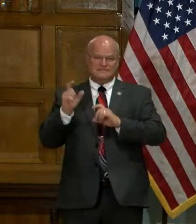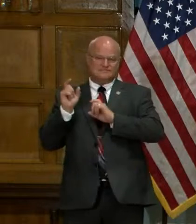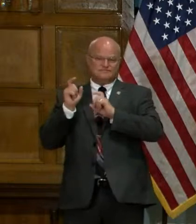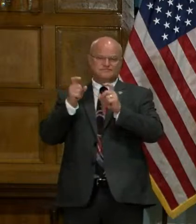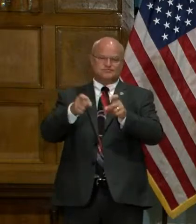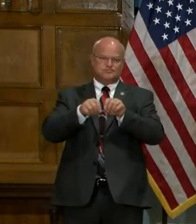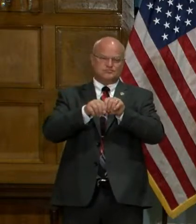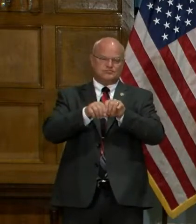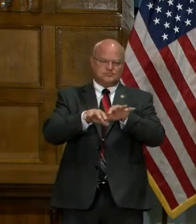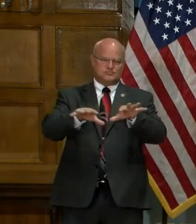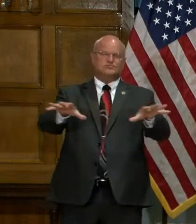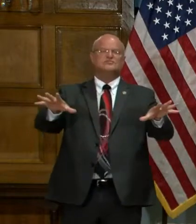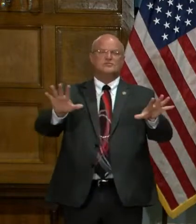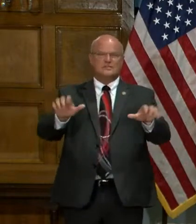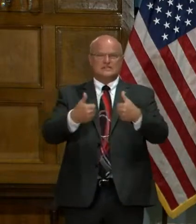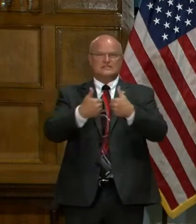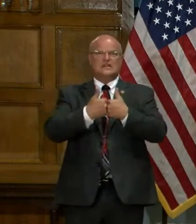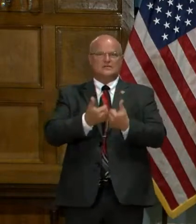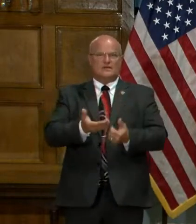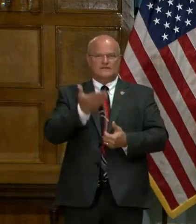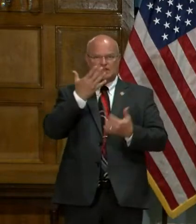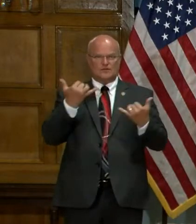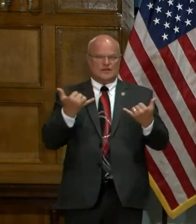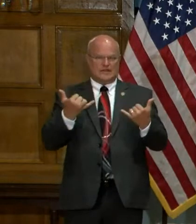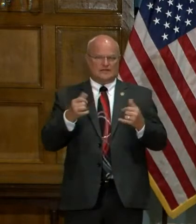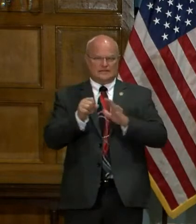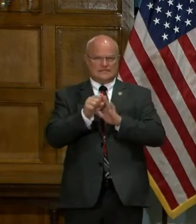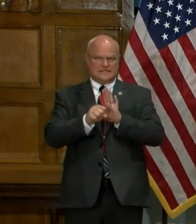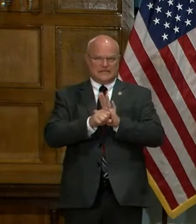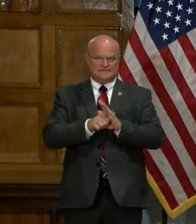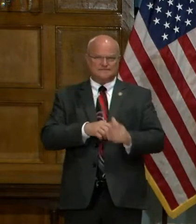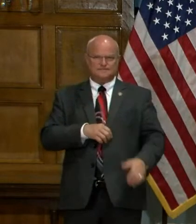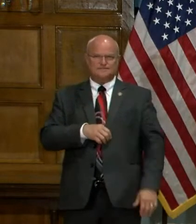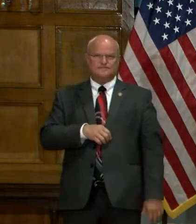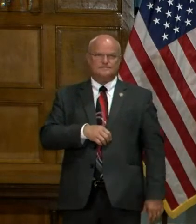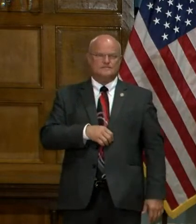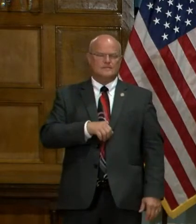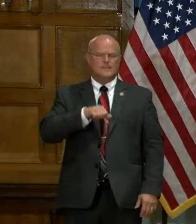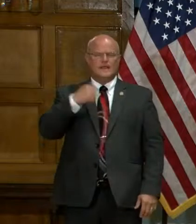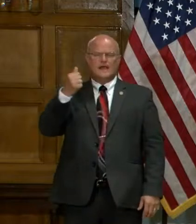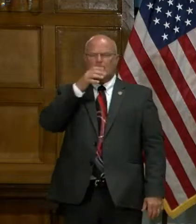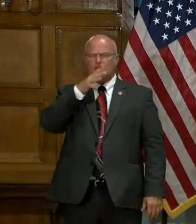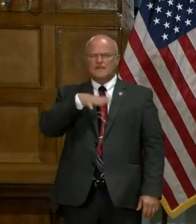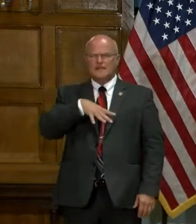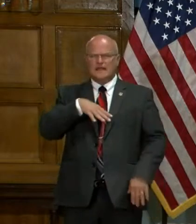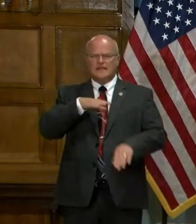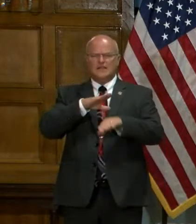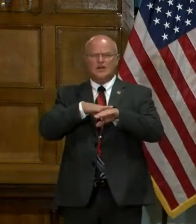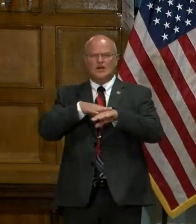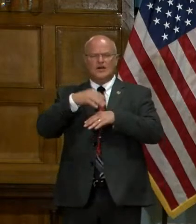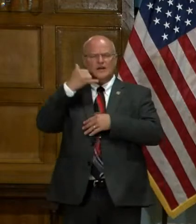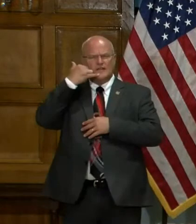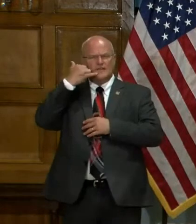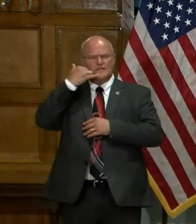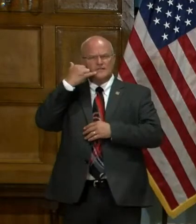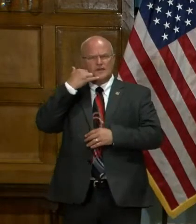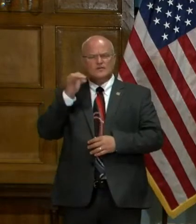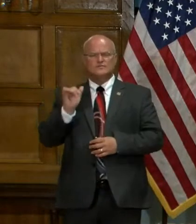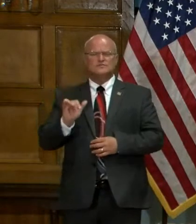contribute to the other challenges that we face in the state. And then there one other lady on the